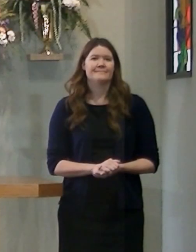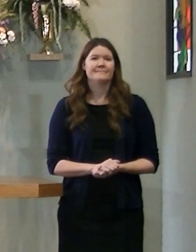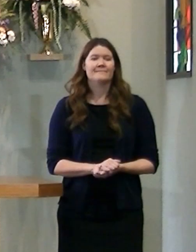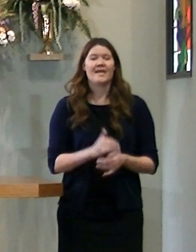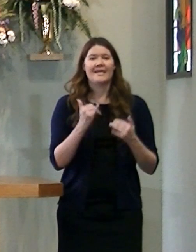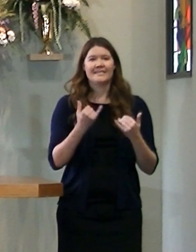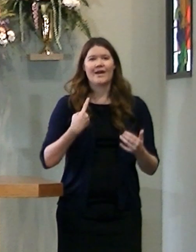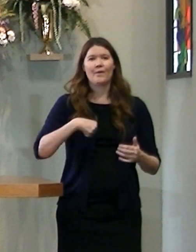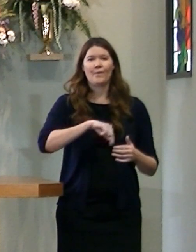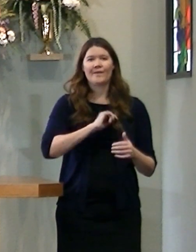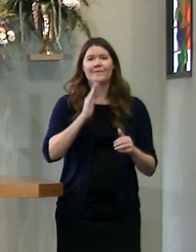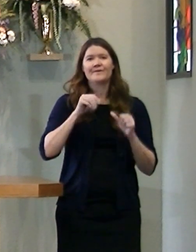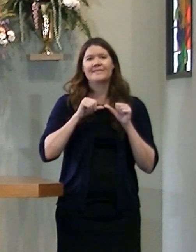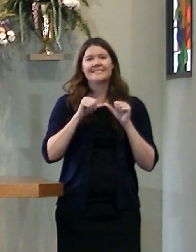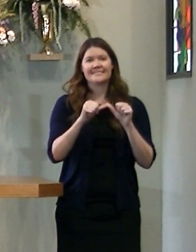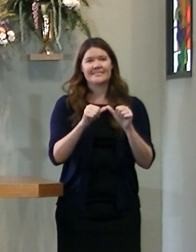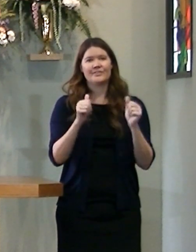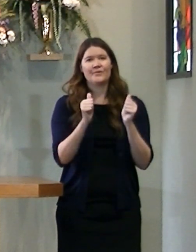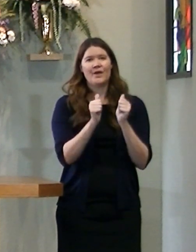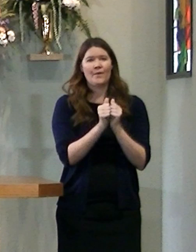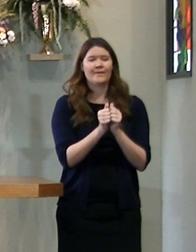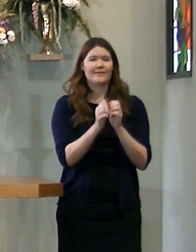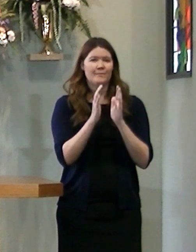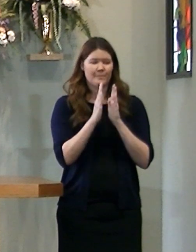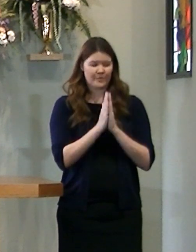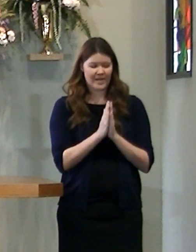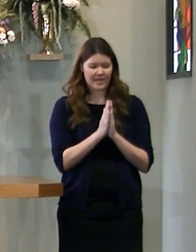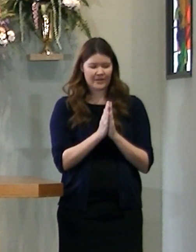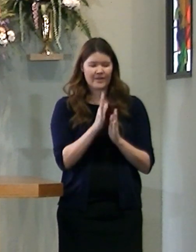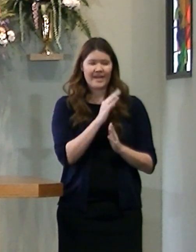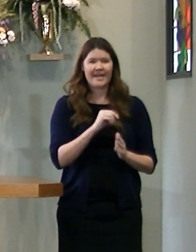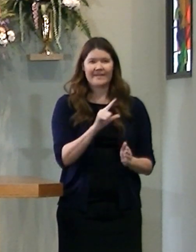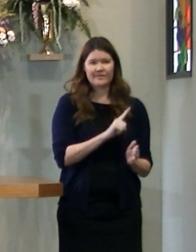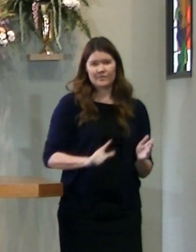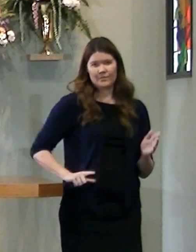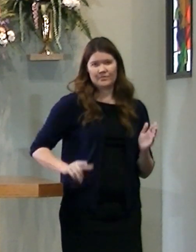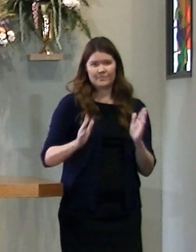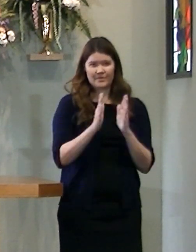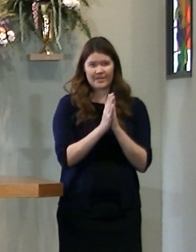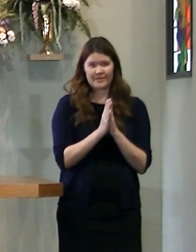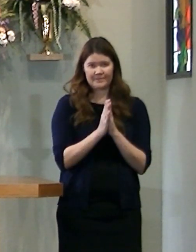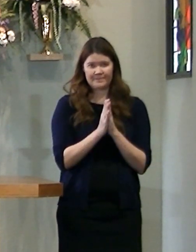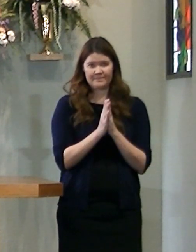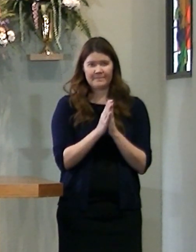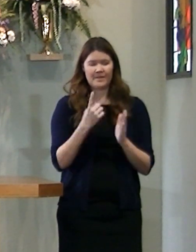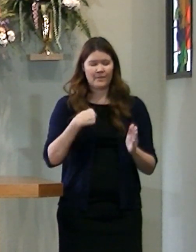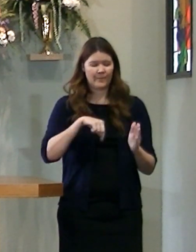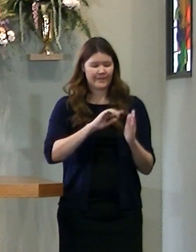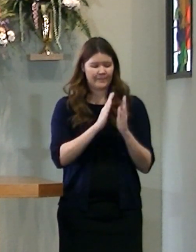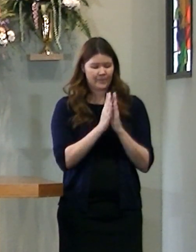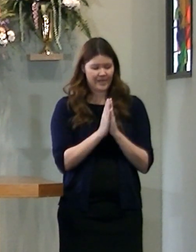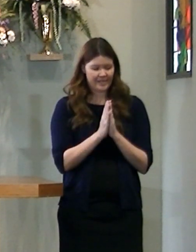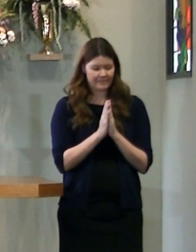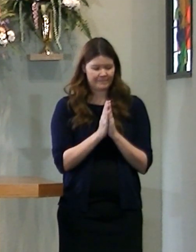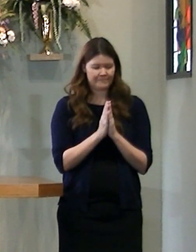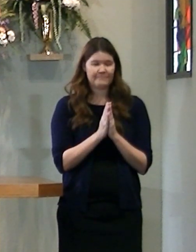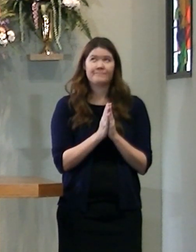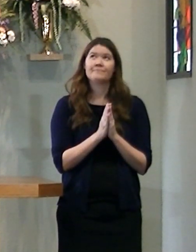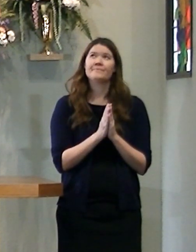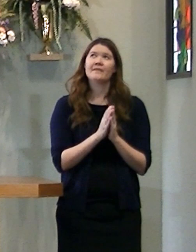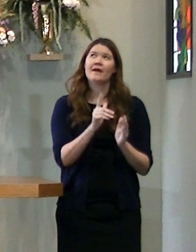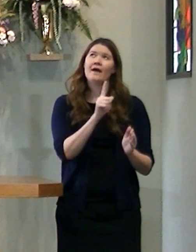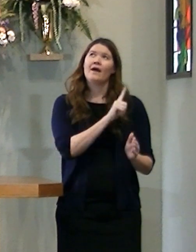And now we continue with the responsive prayer and the Lord's Prayer. We pray. O